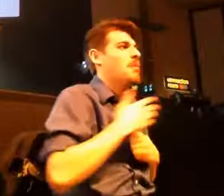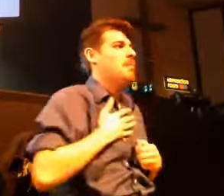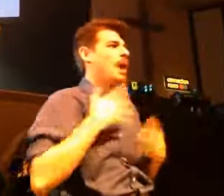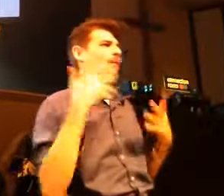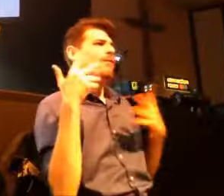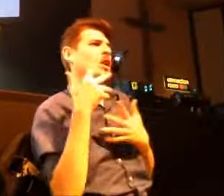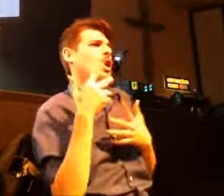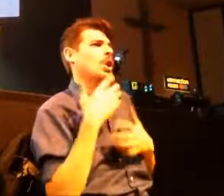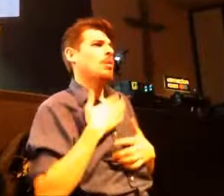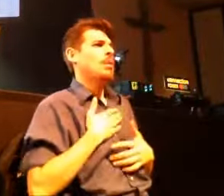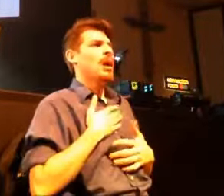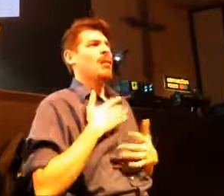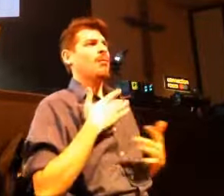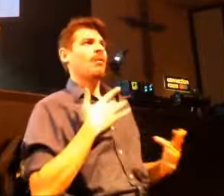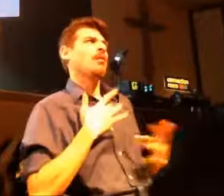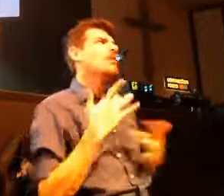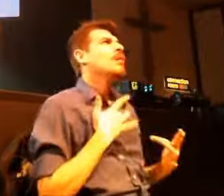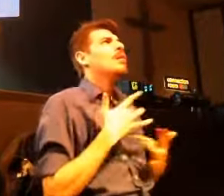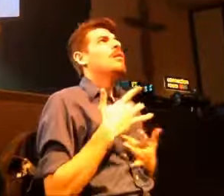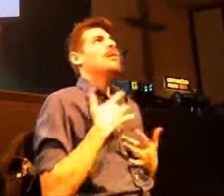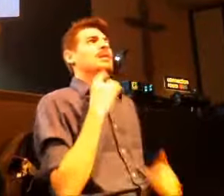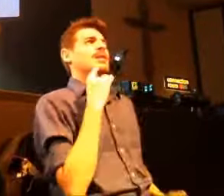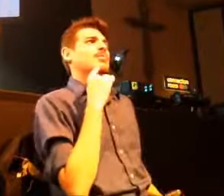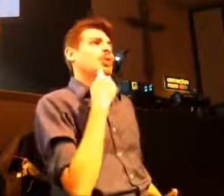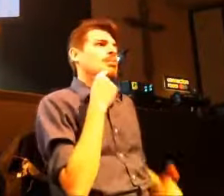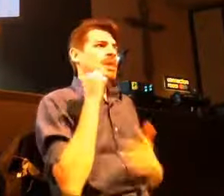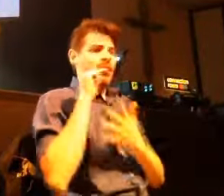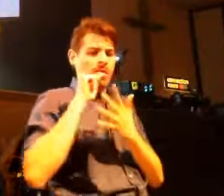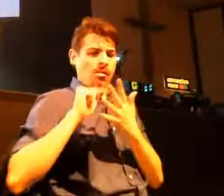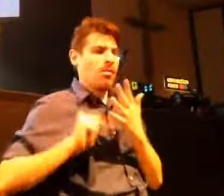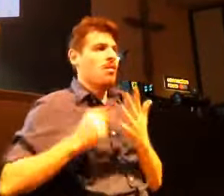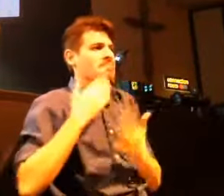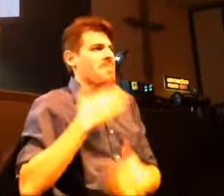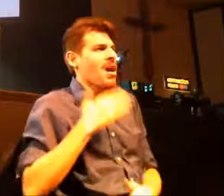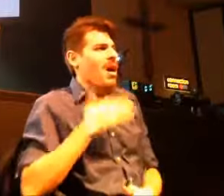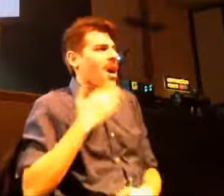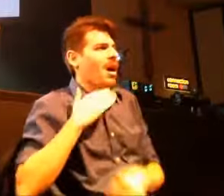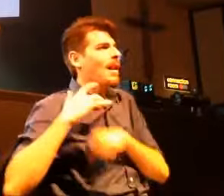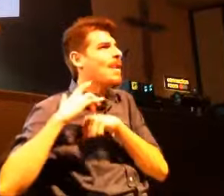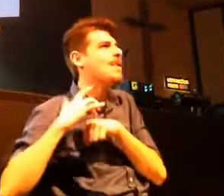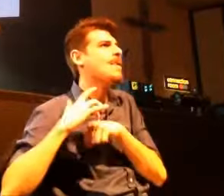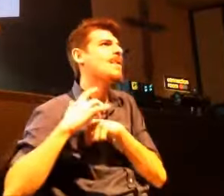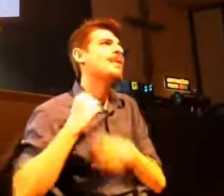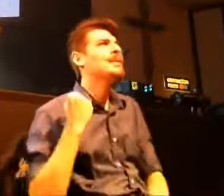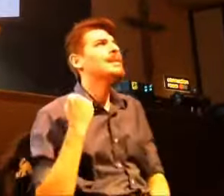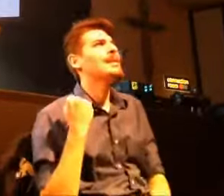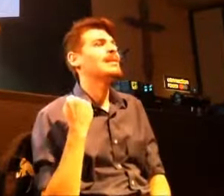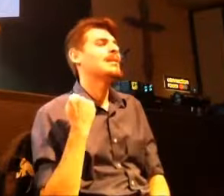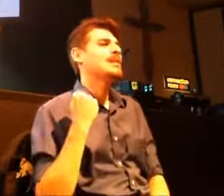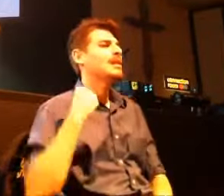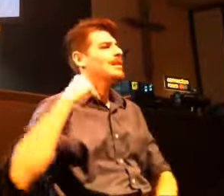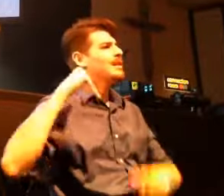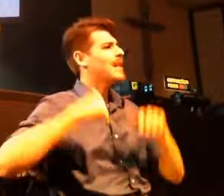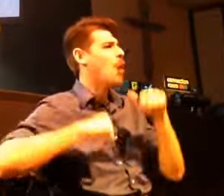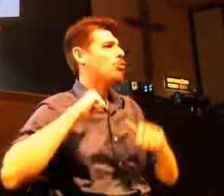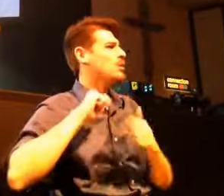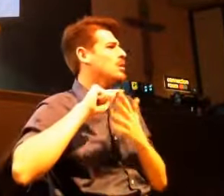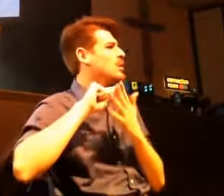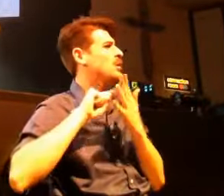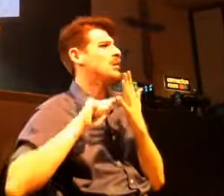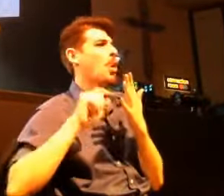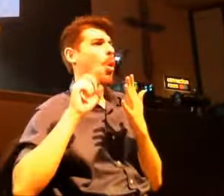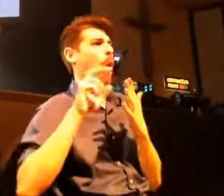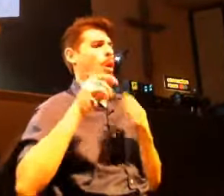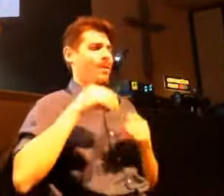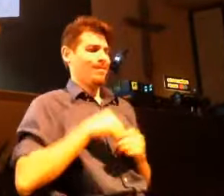my anxiety or my disappointments in life and in God himself, my doubts, or even the desires that I have